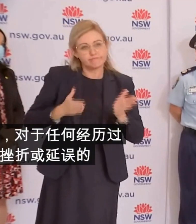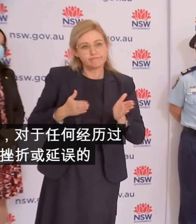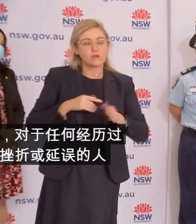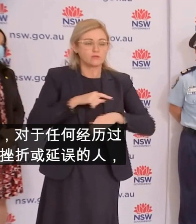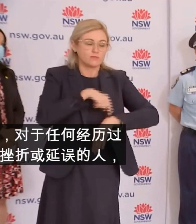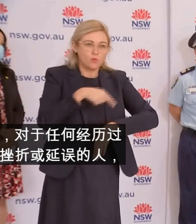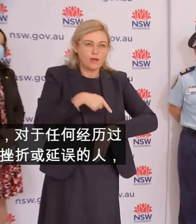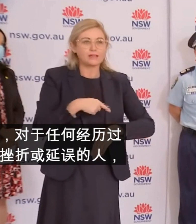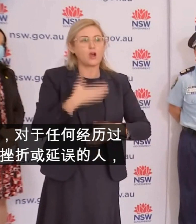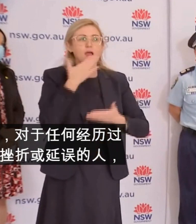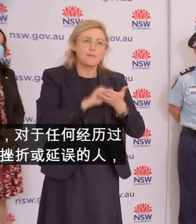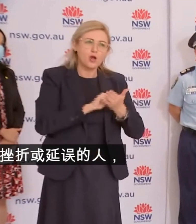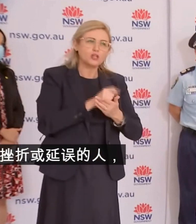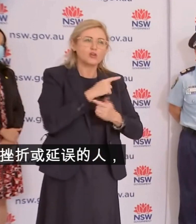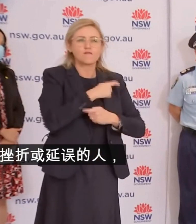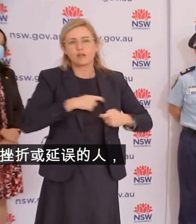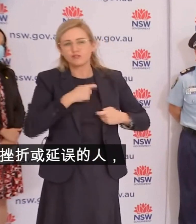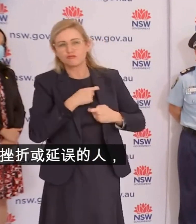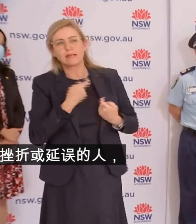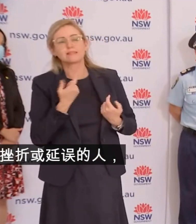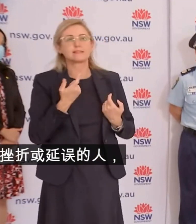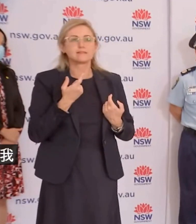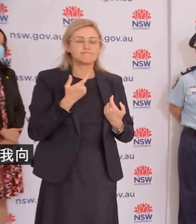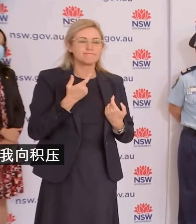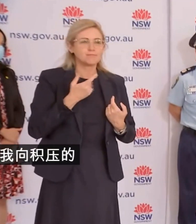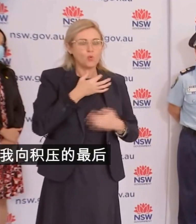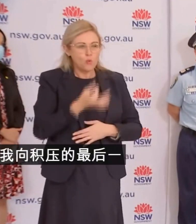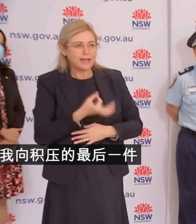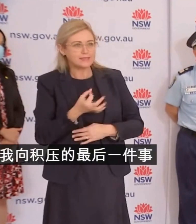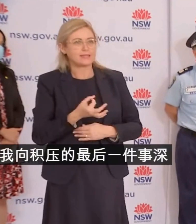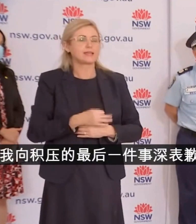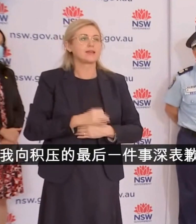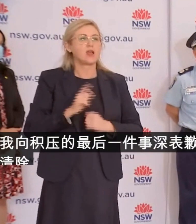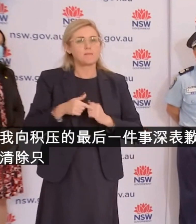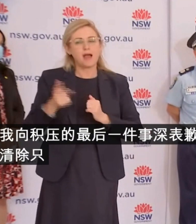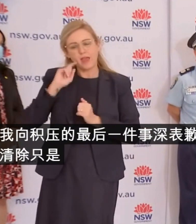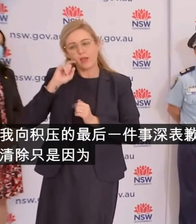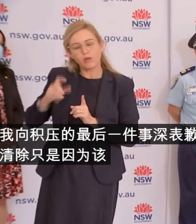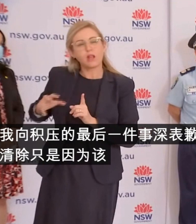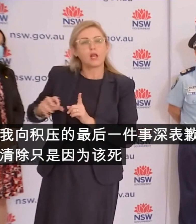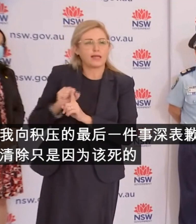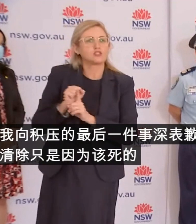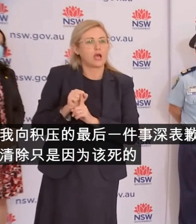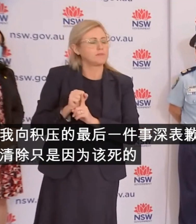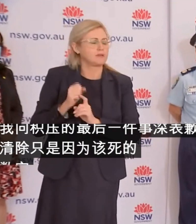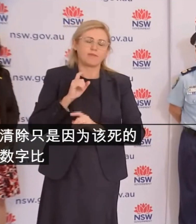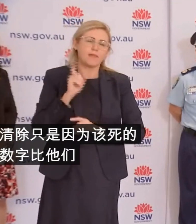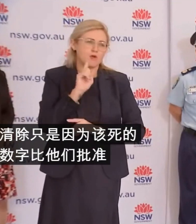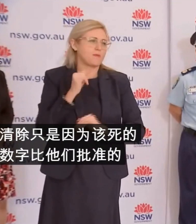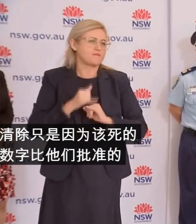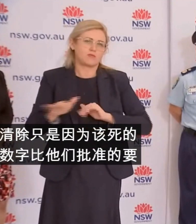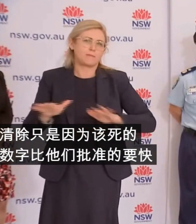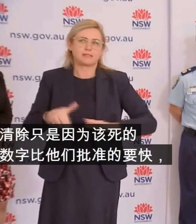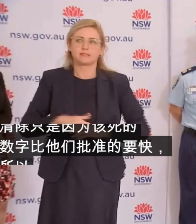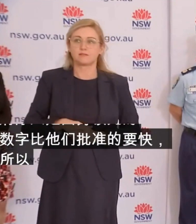frustration or delays, I apologise profusely. The last thing, how the backlog's being cleared, just because by sheer numbers